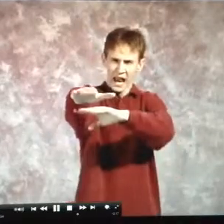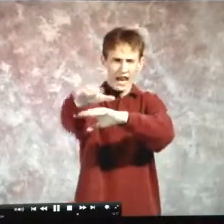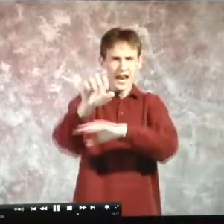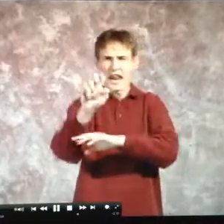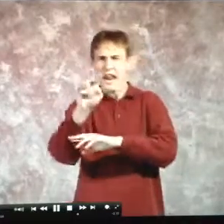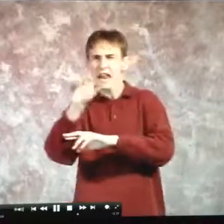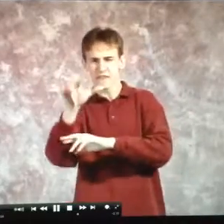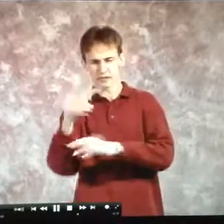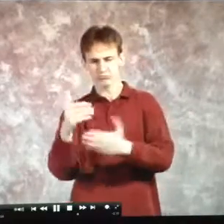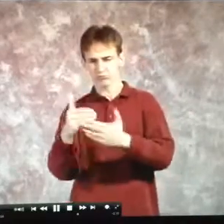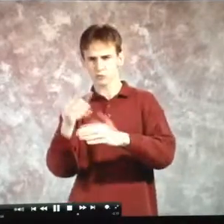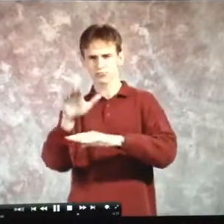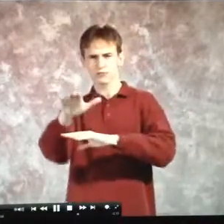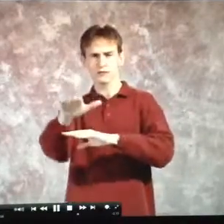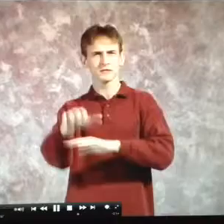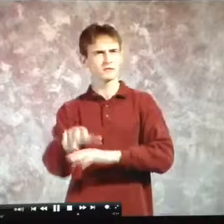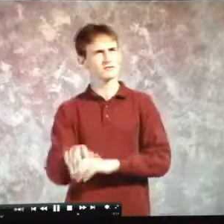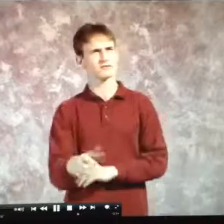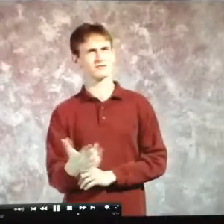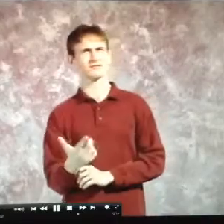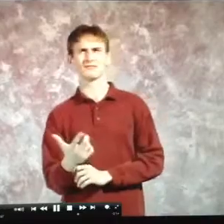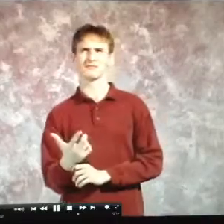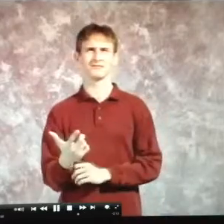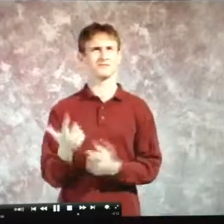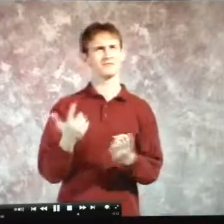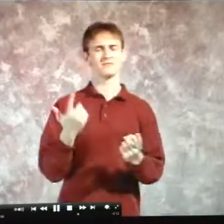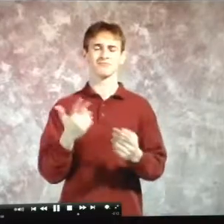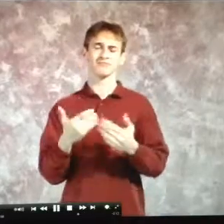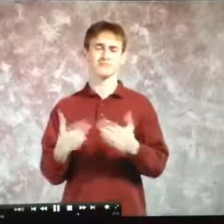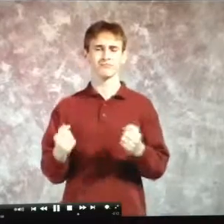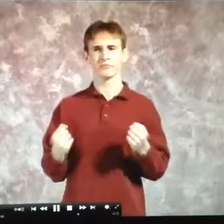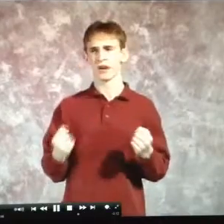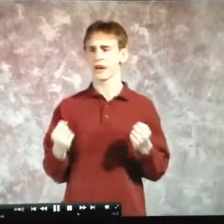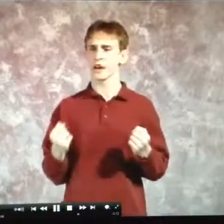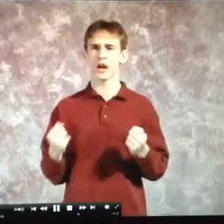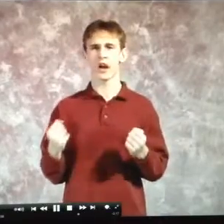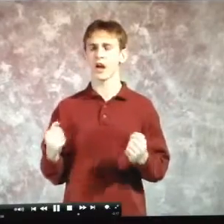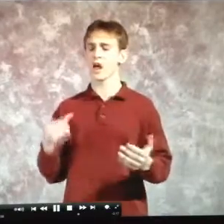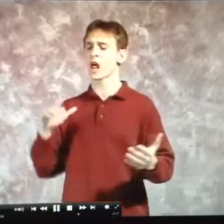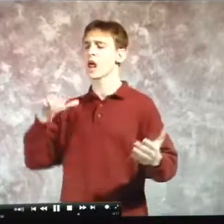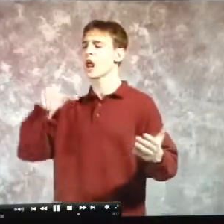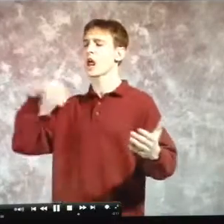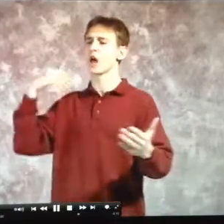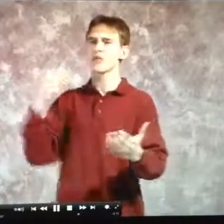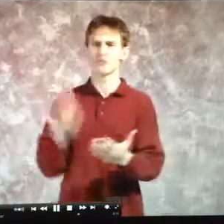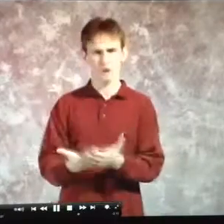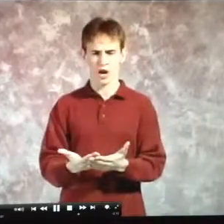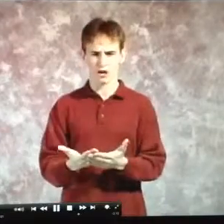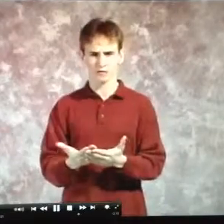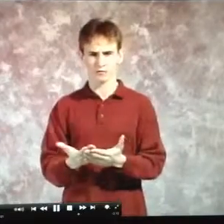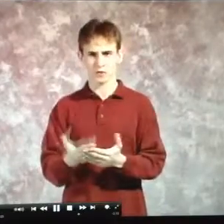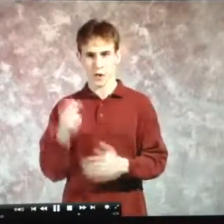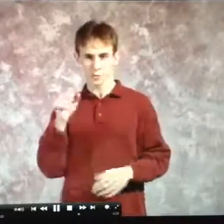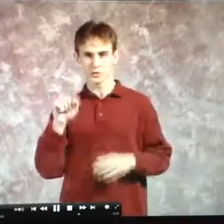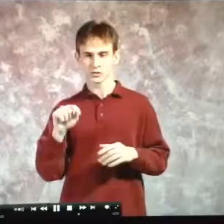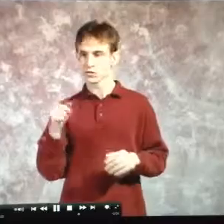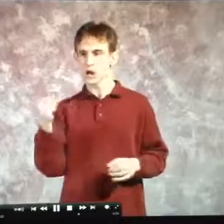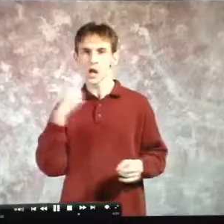way. And it looked really even. And so we were just driving along, and we finally arrived at this